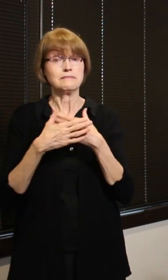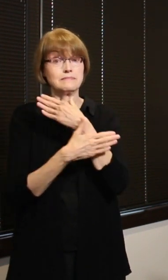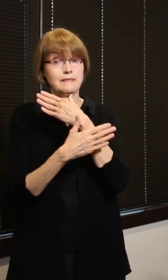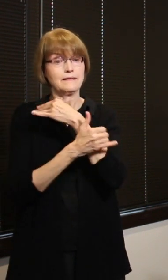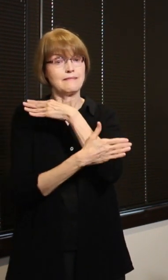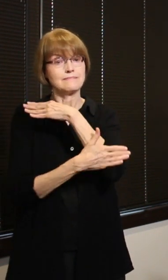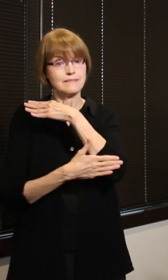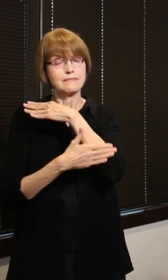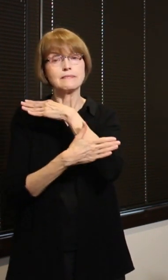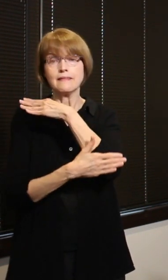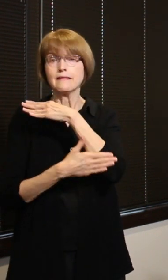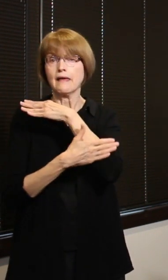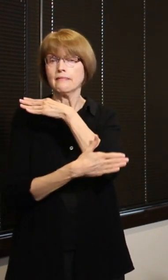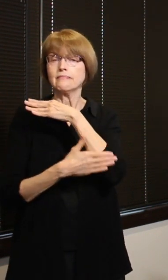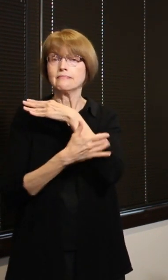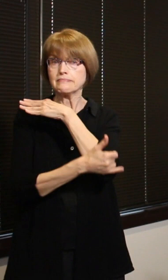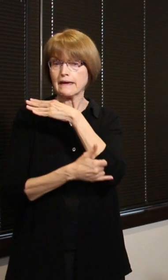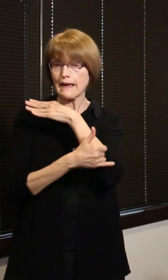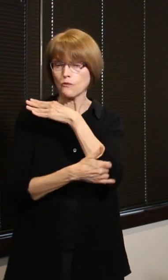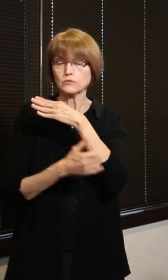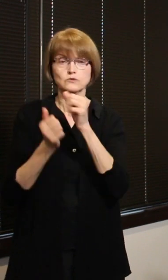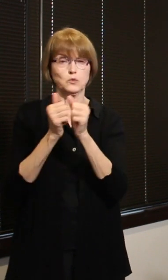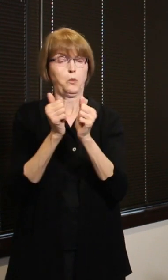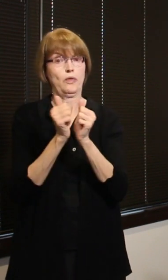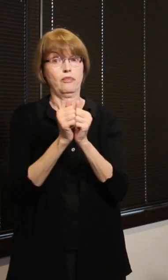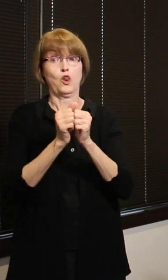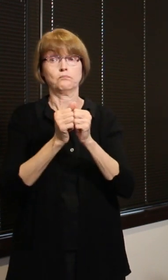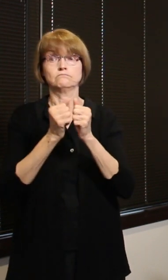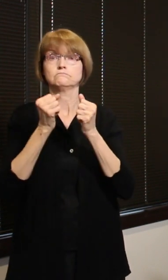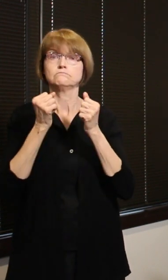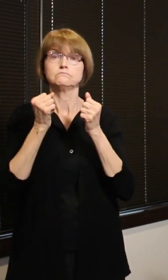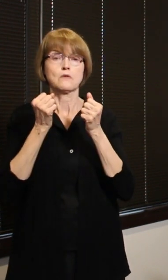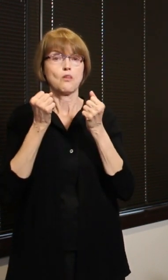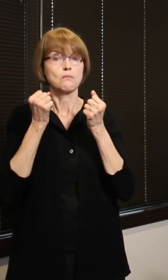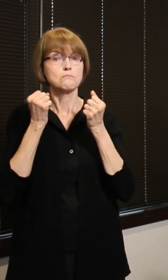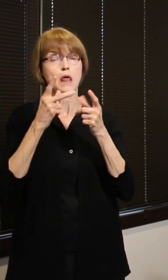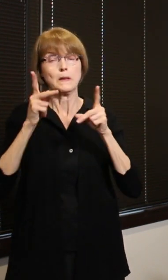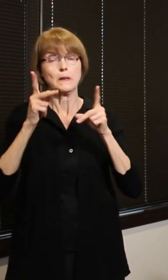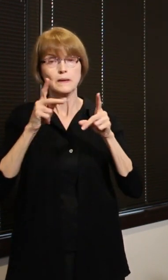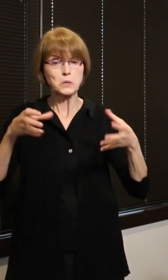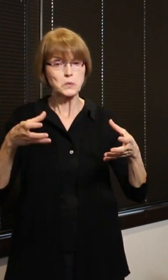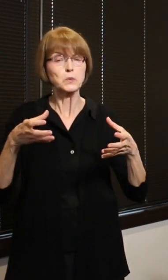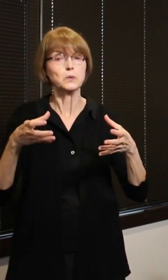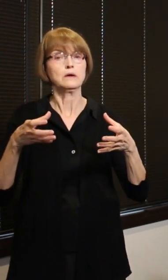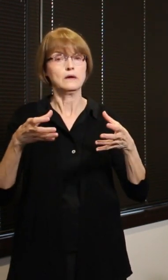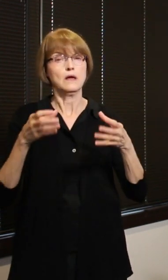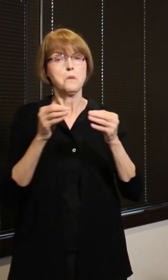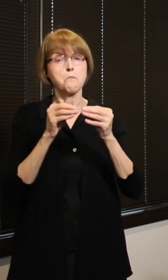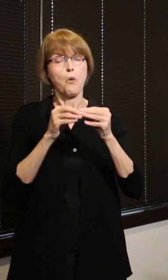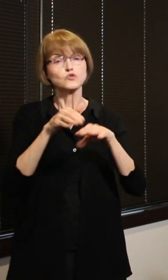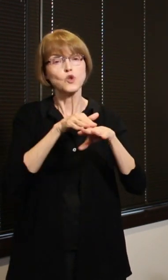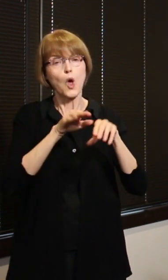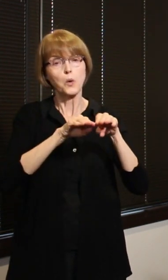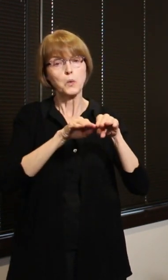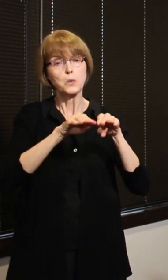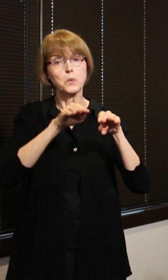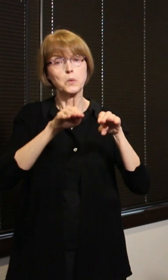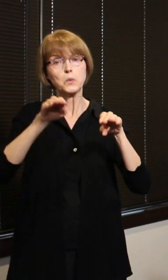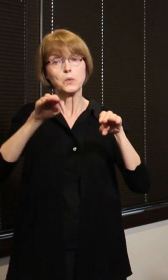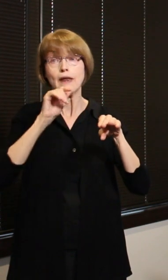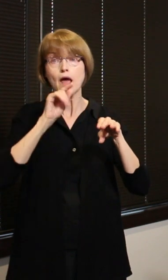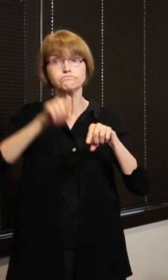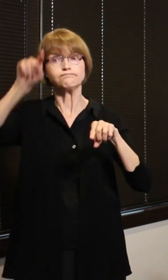more smooth, but as you can see, most of them are ticking up in the cases, and so again, it's concerning that we have